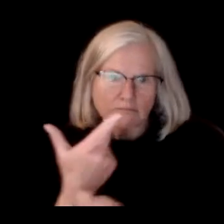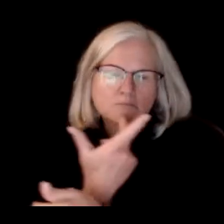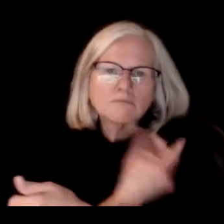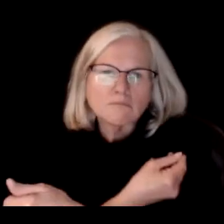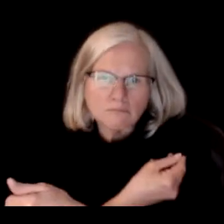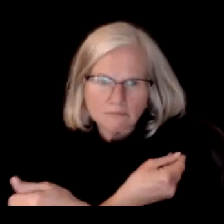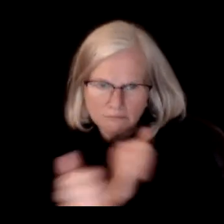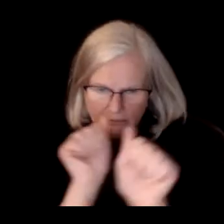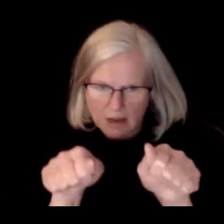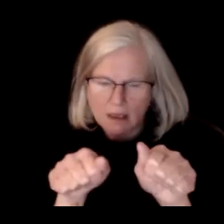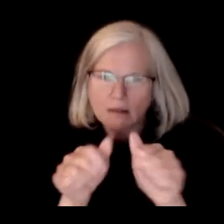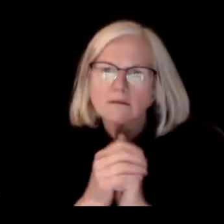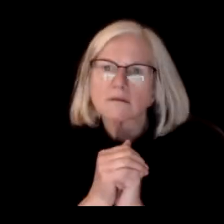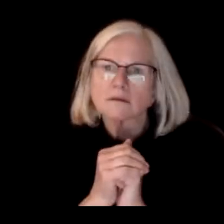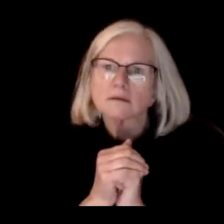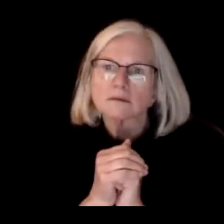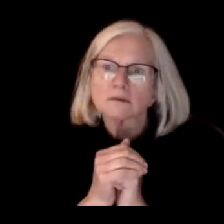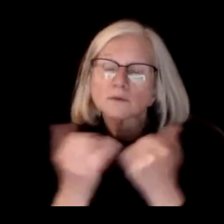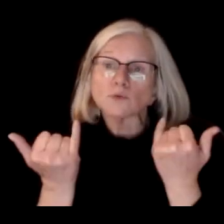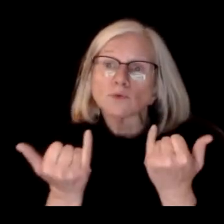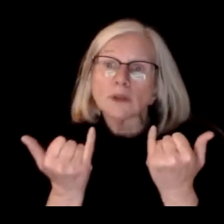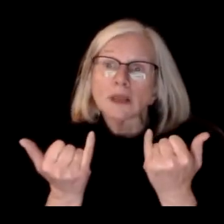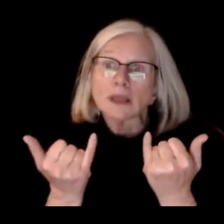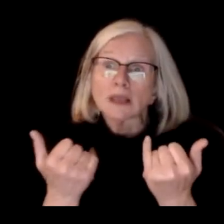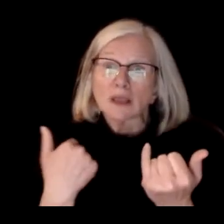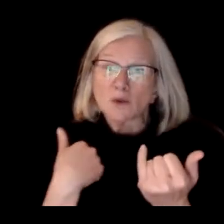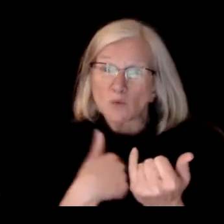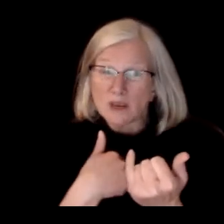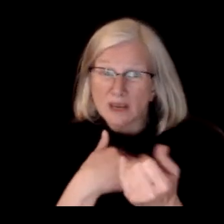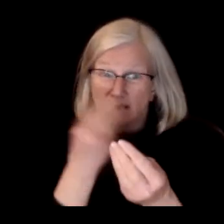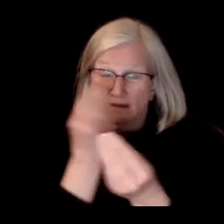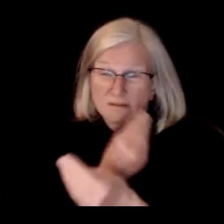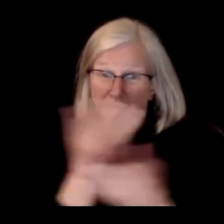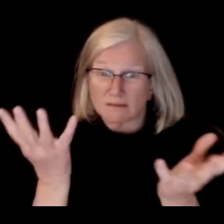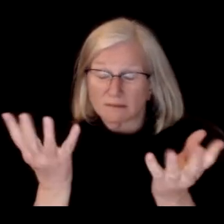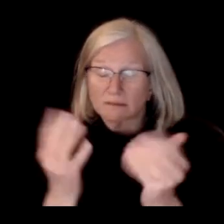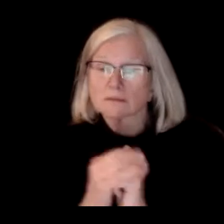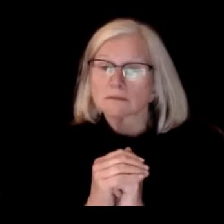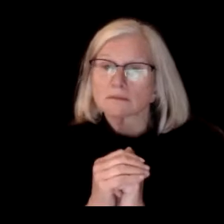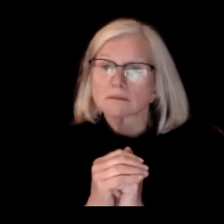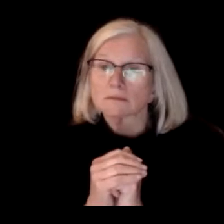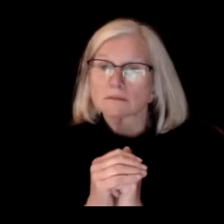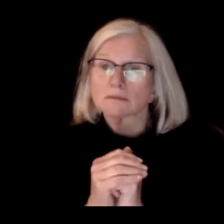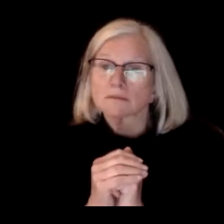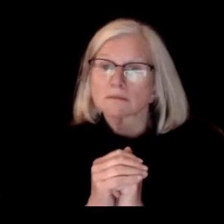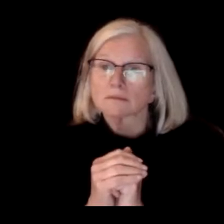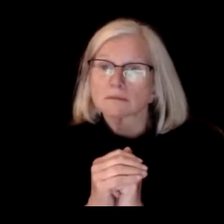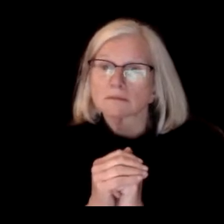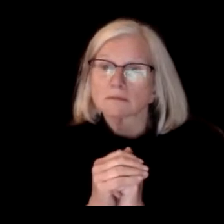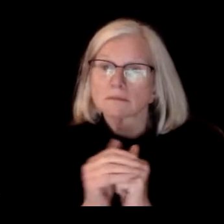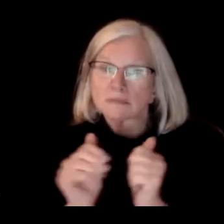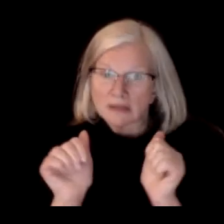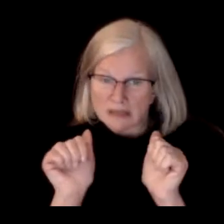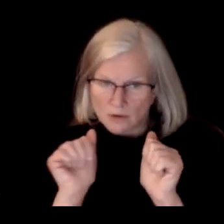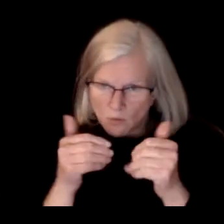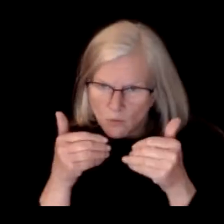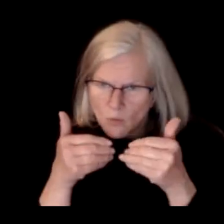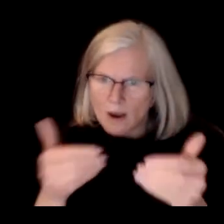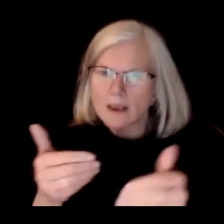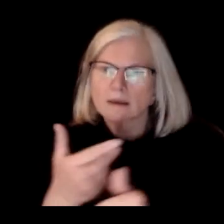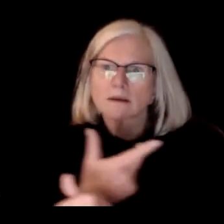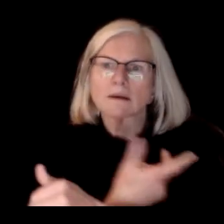partners who have available doses to be able to use those doses as quickly as possible while